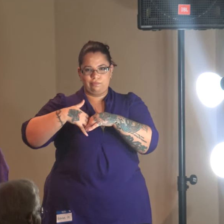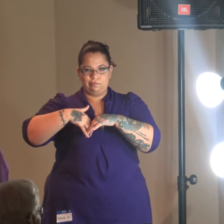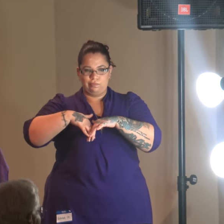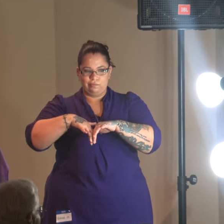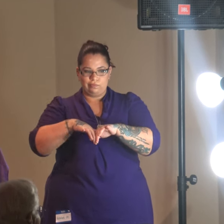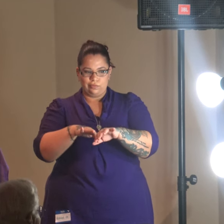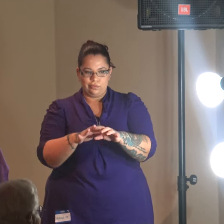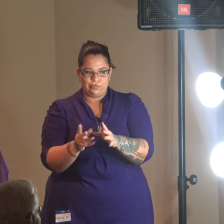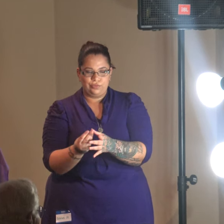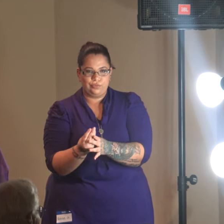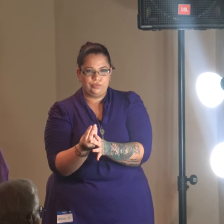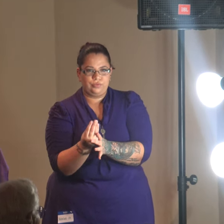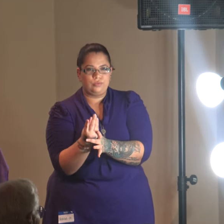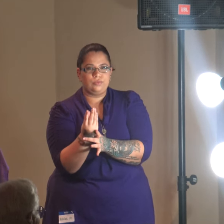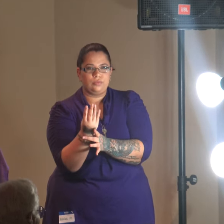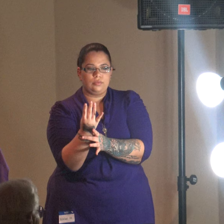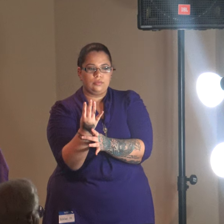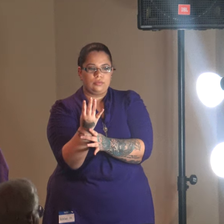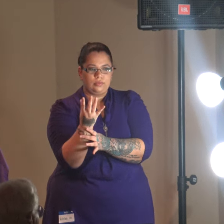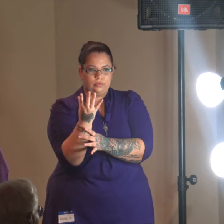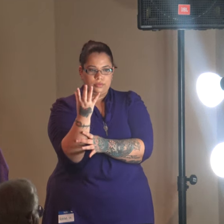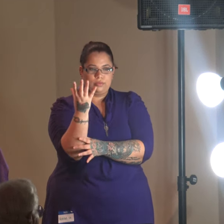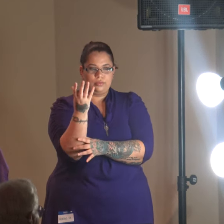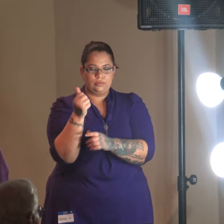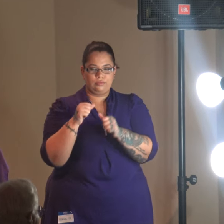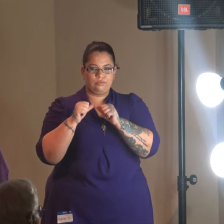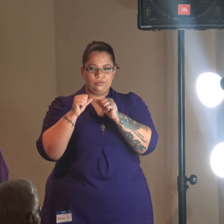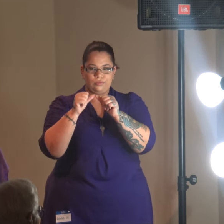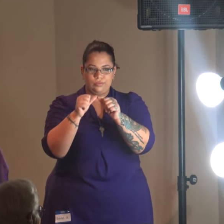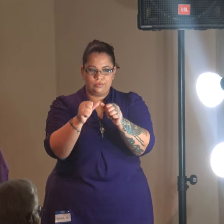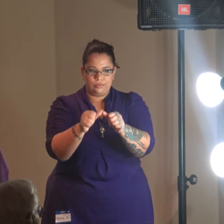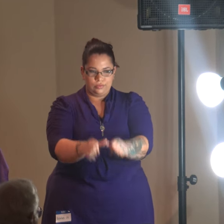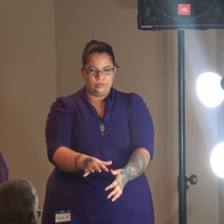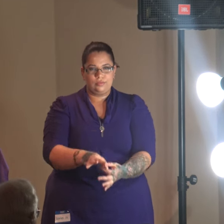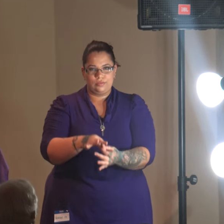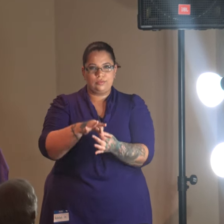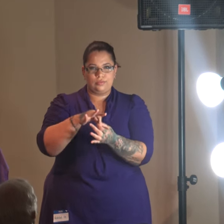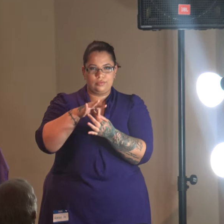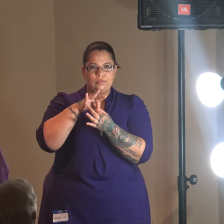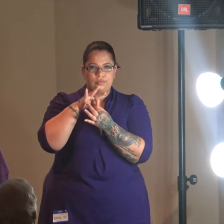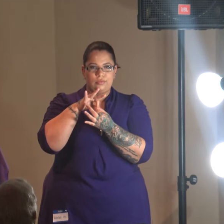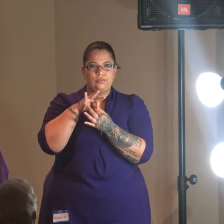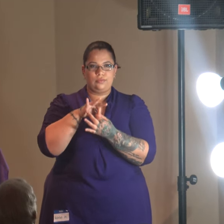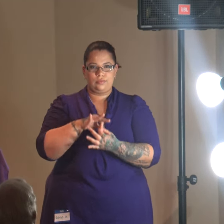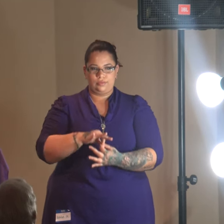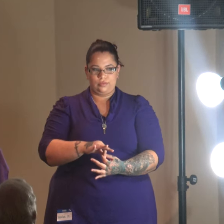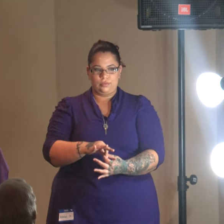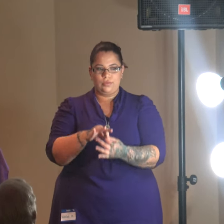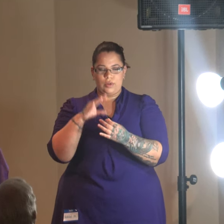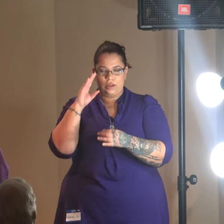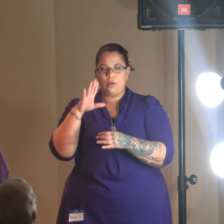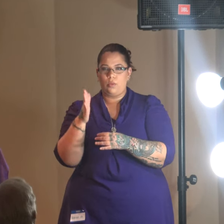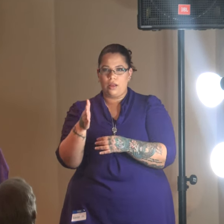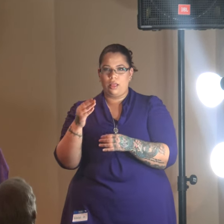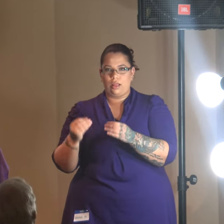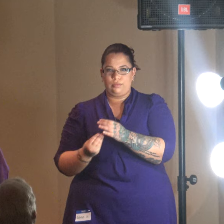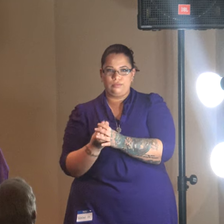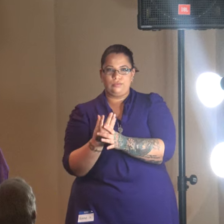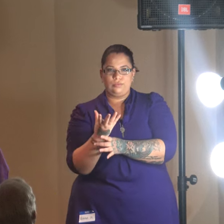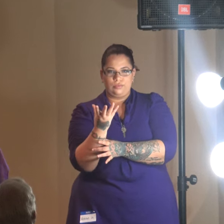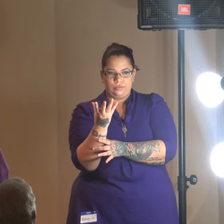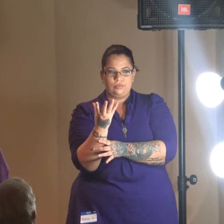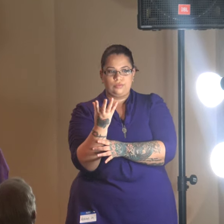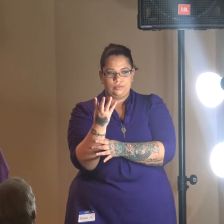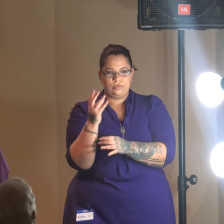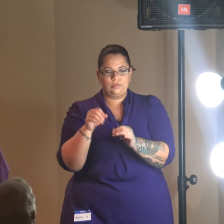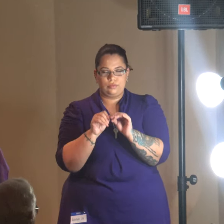planted, and everything comes into alignment so that which you have planted can emerge in its wholeness and its fullness.